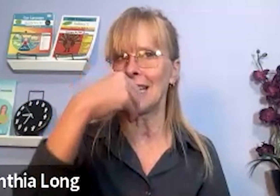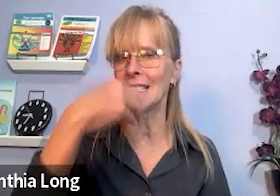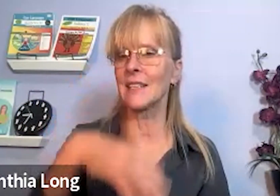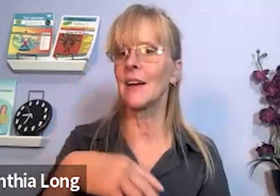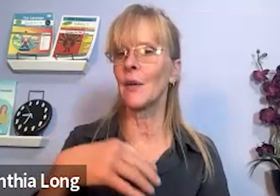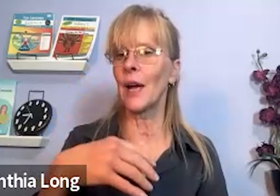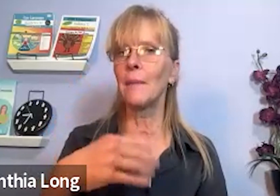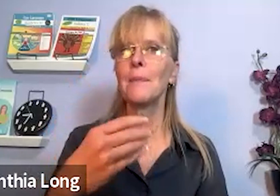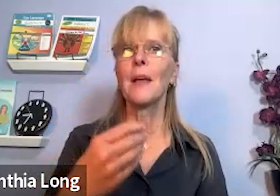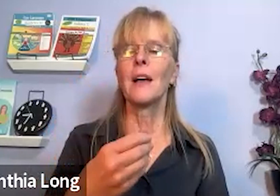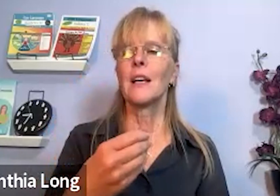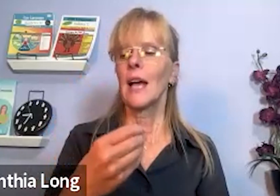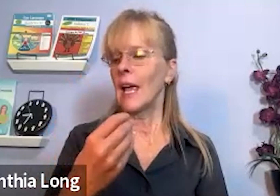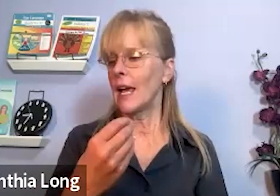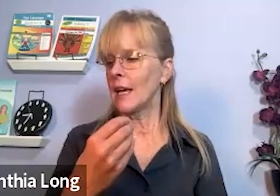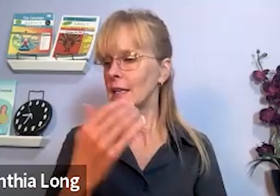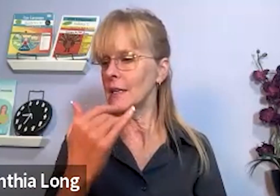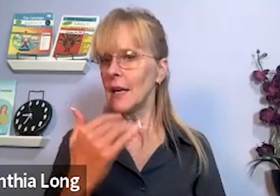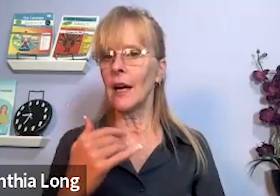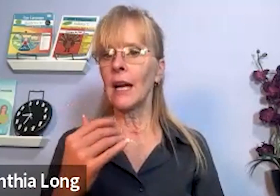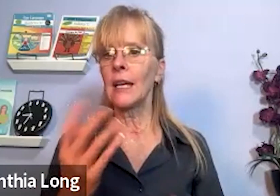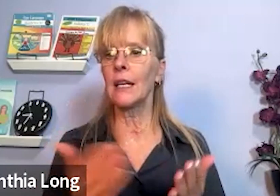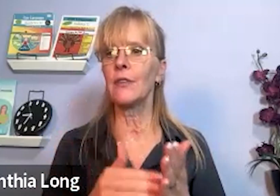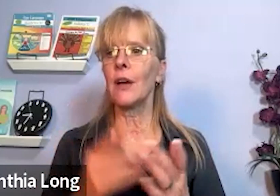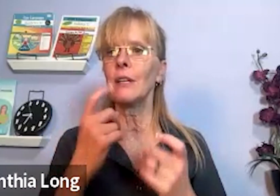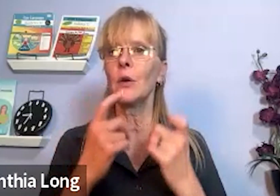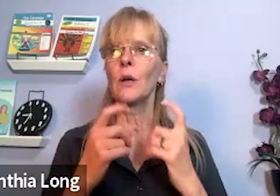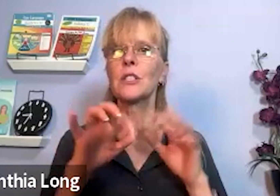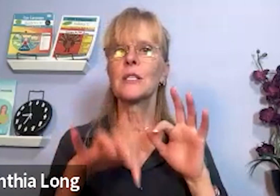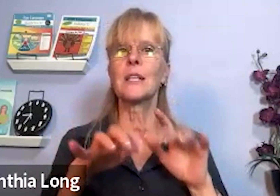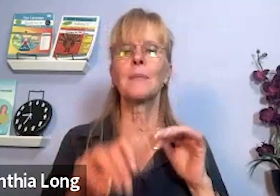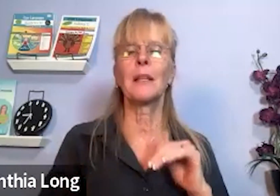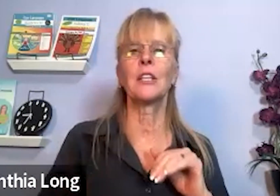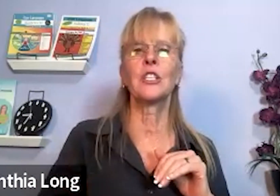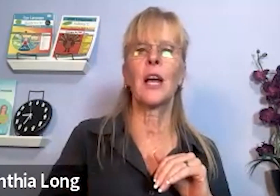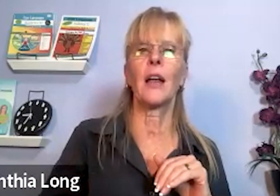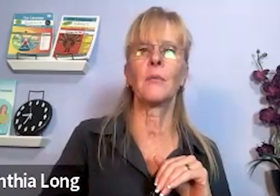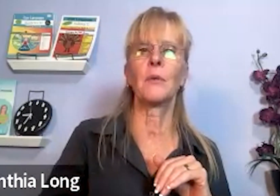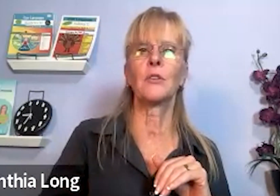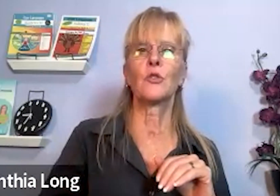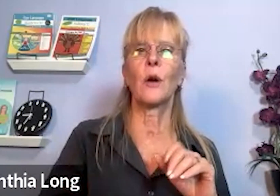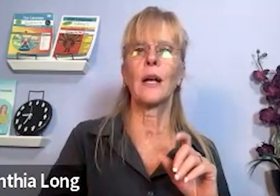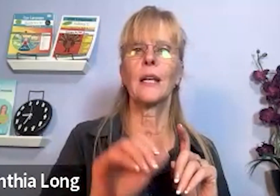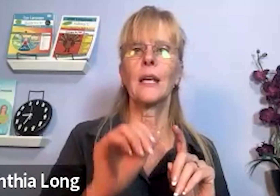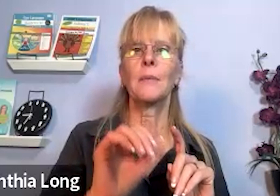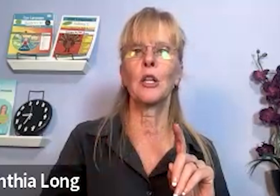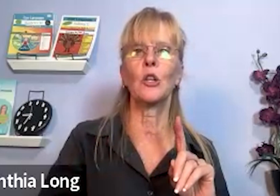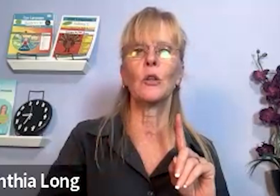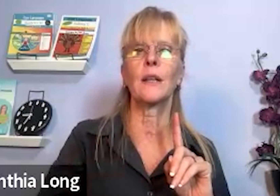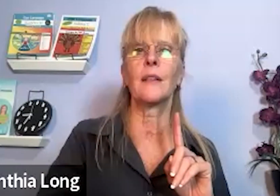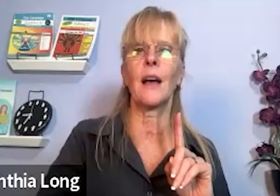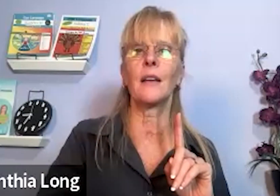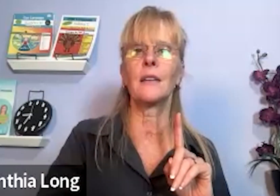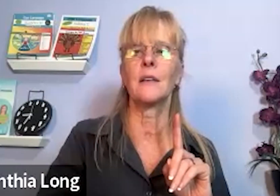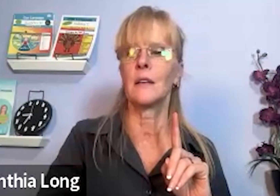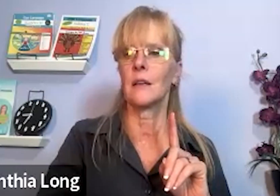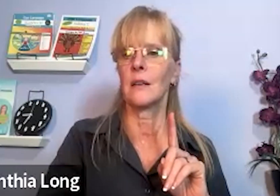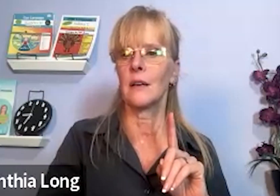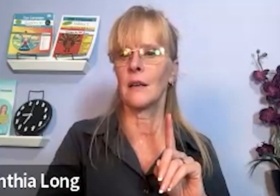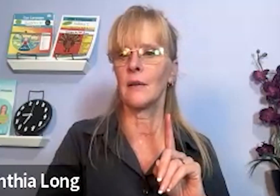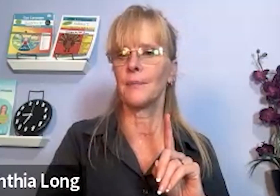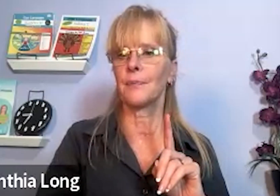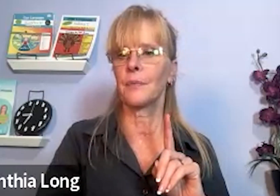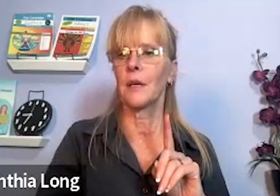time, eat, okay? And again, if you have any questions, type that in the chat. I'm going to try to keep a look at that.